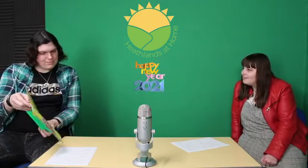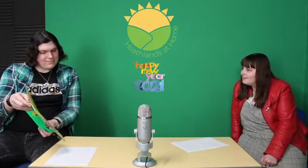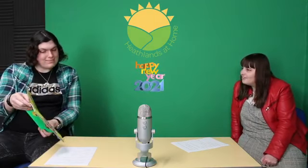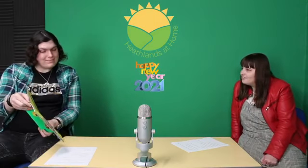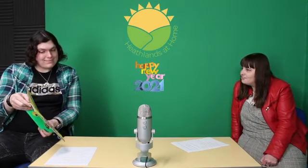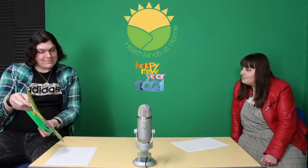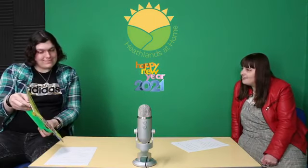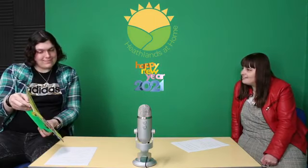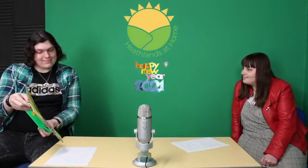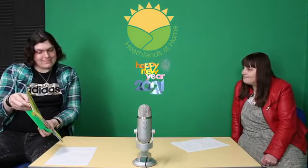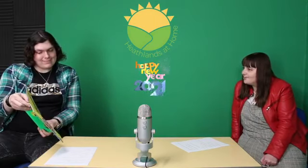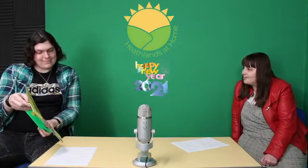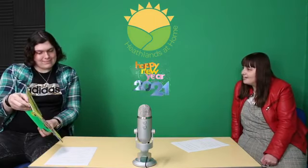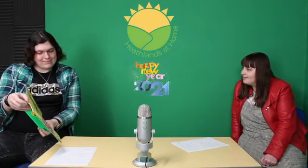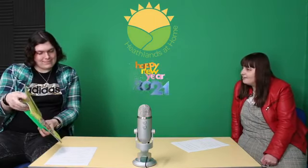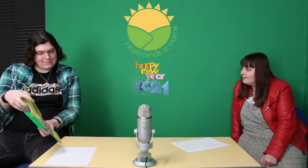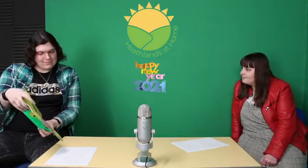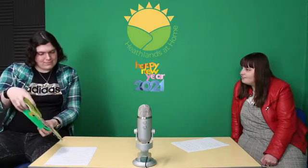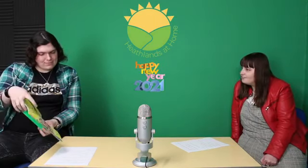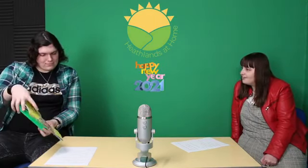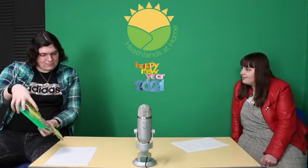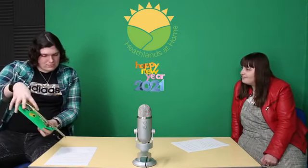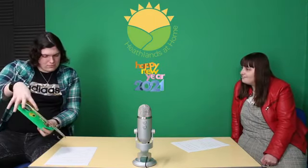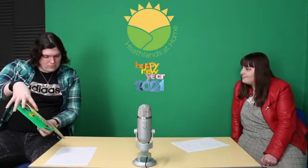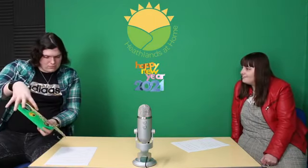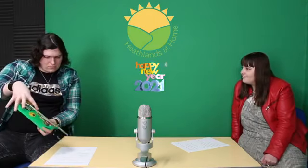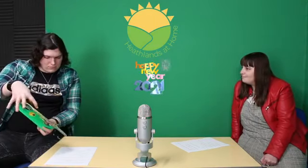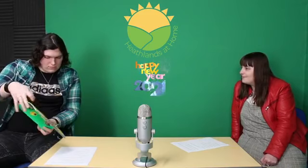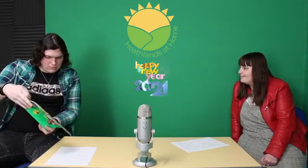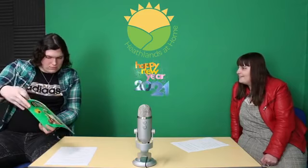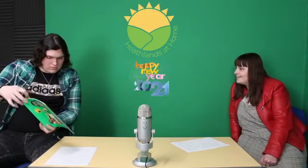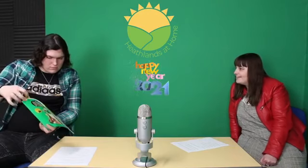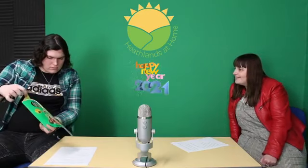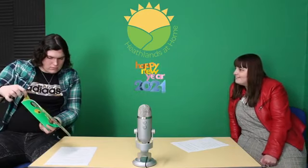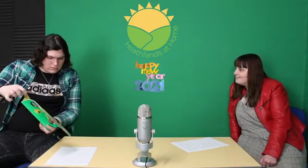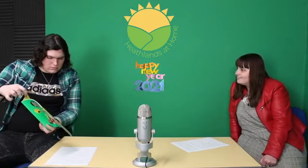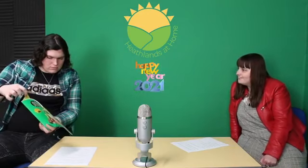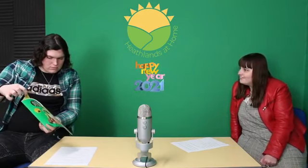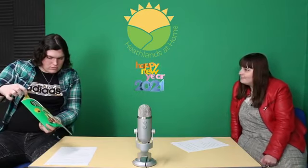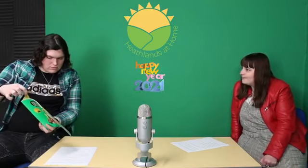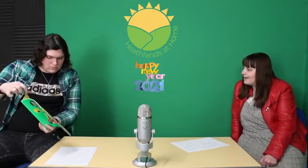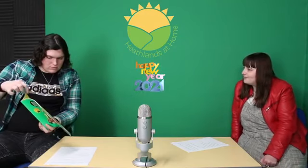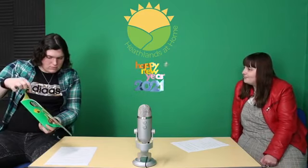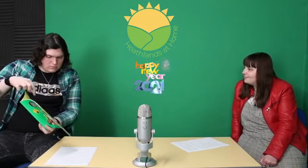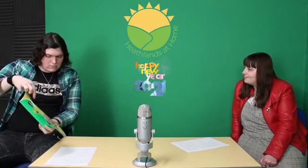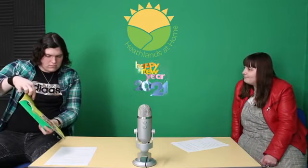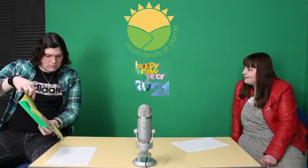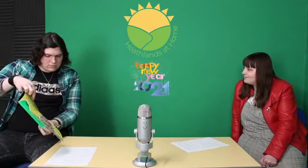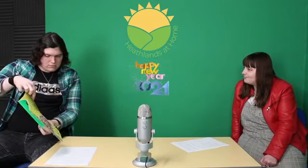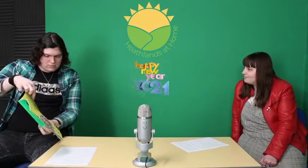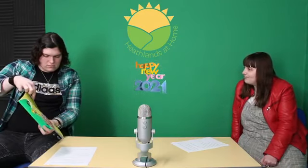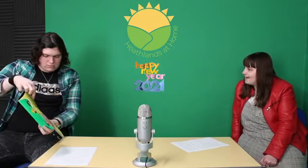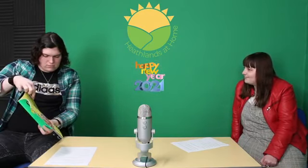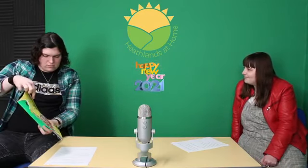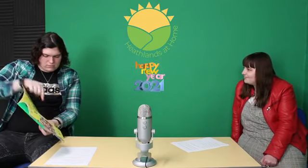Lolly's on a trolley, said the frog. Lolly's on a trolley, Trixie's on a pixie, Flash is on a splash, Spike's on a trike, Winnie's on a